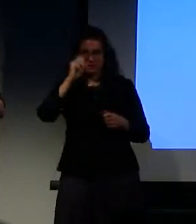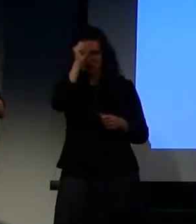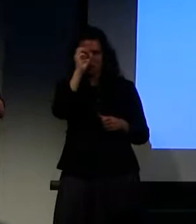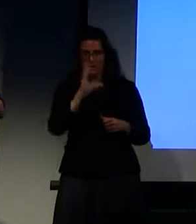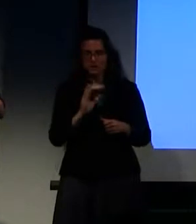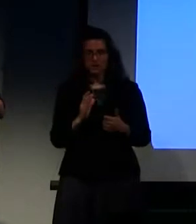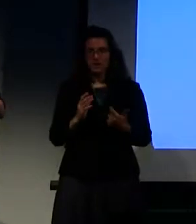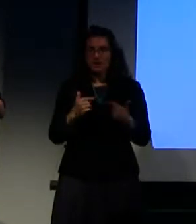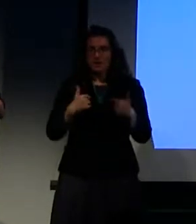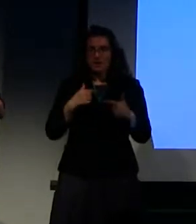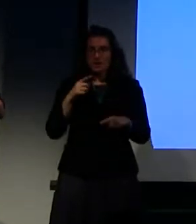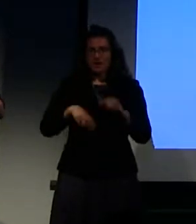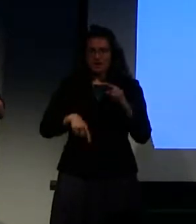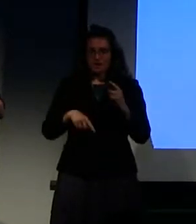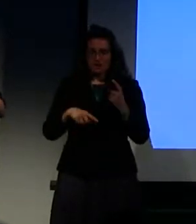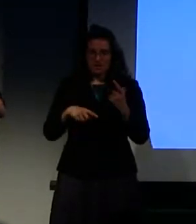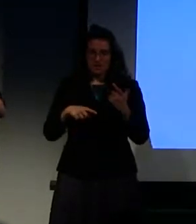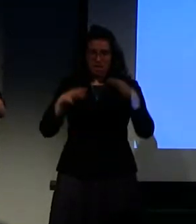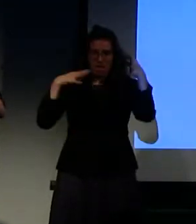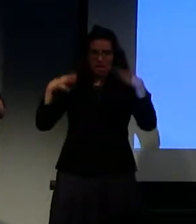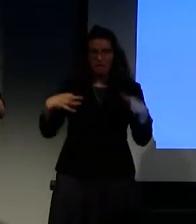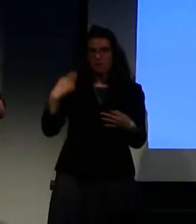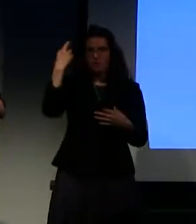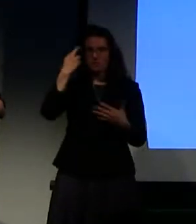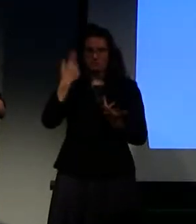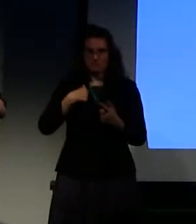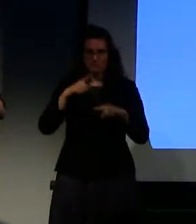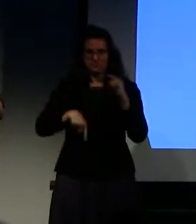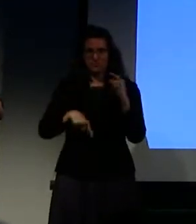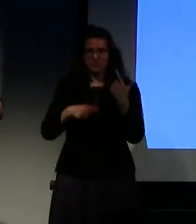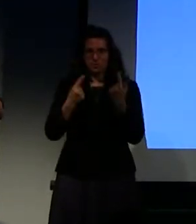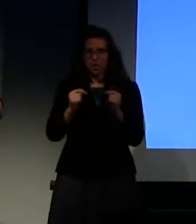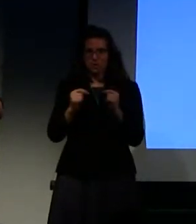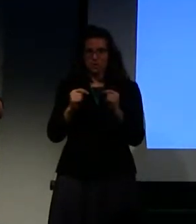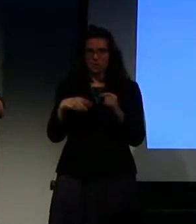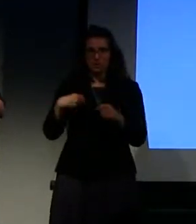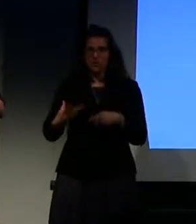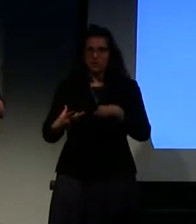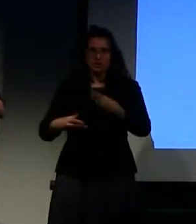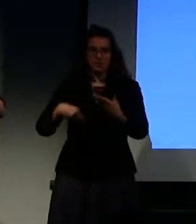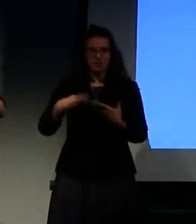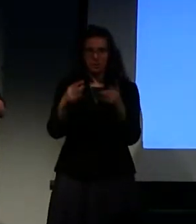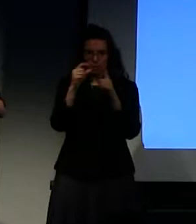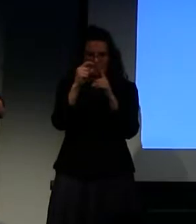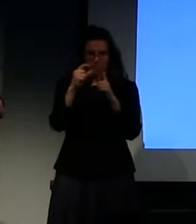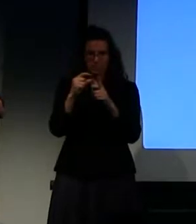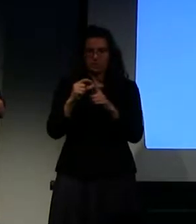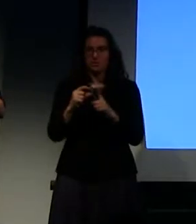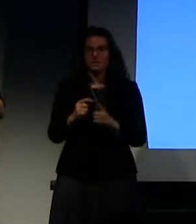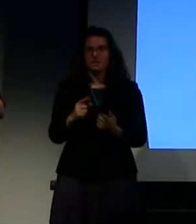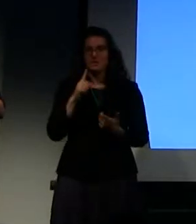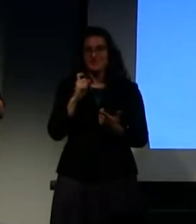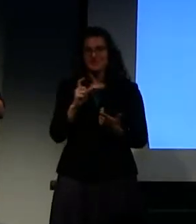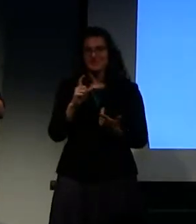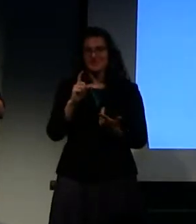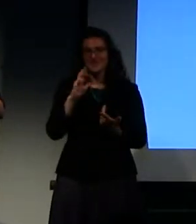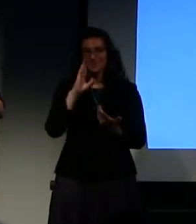I can't rationalize it. I can't try to put words behind everything because you lose the